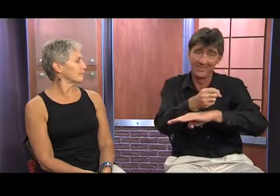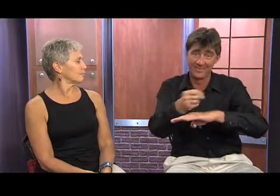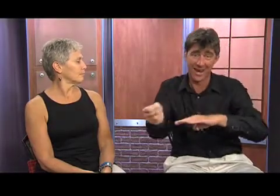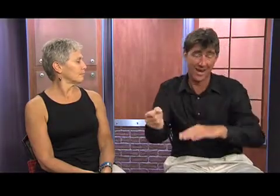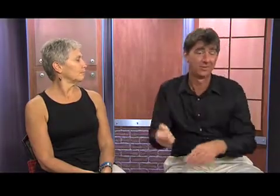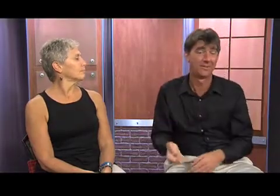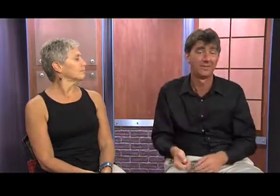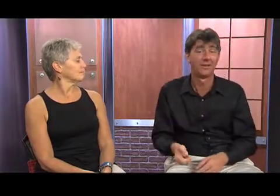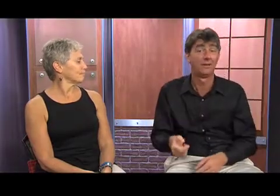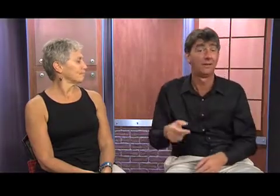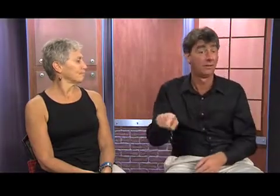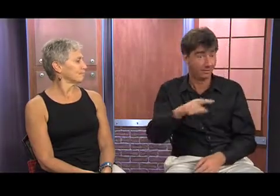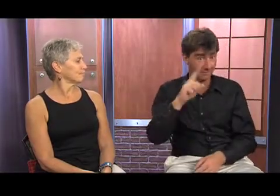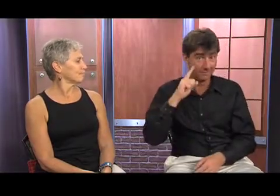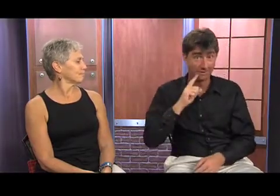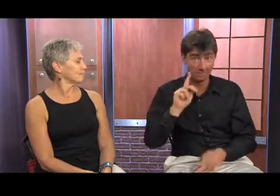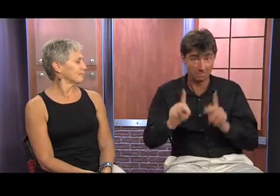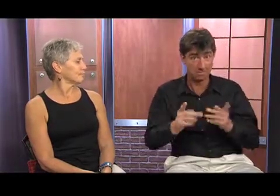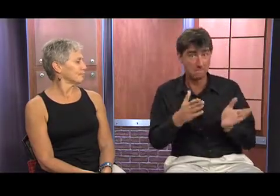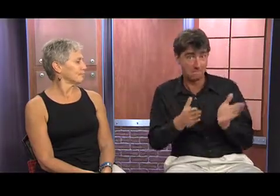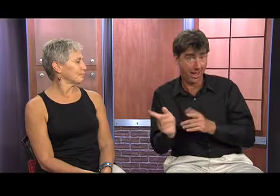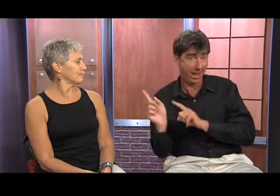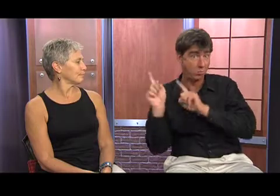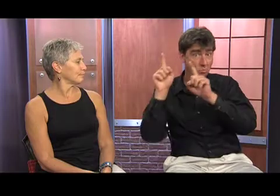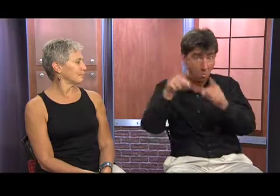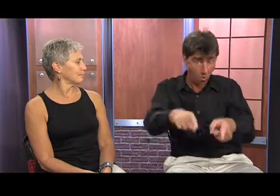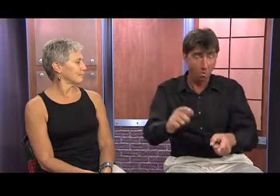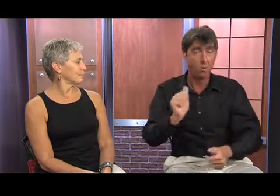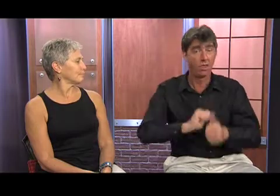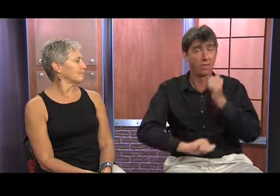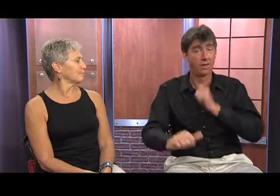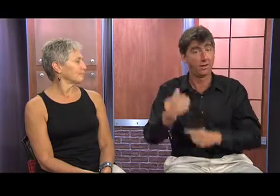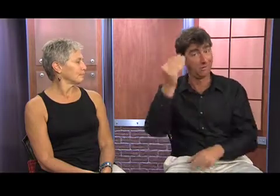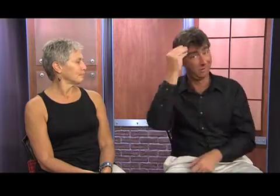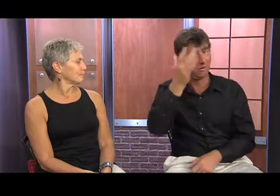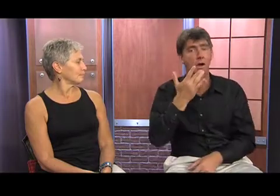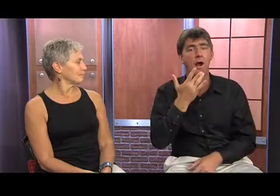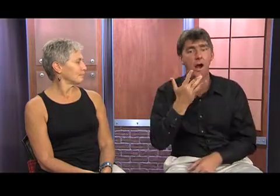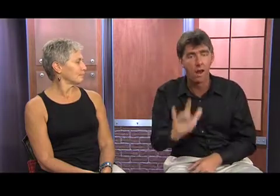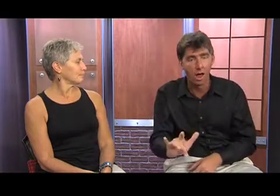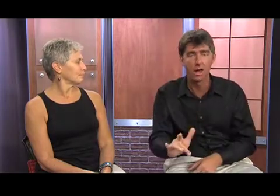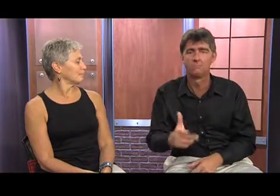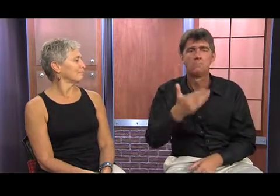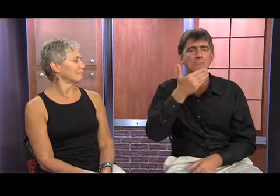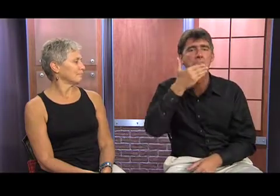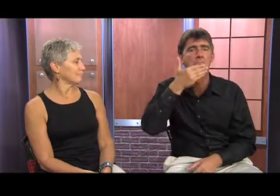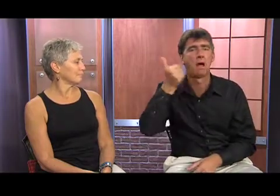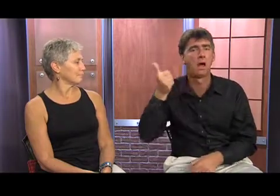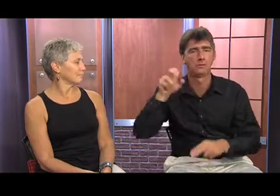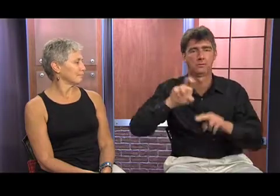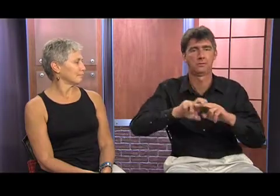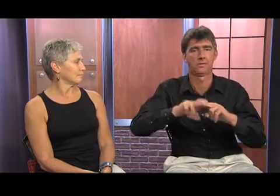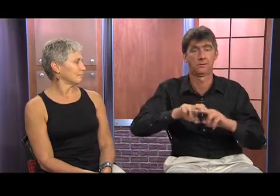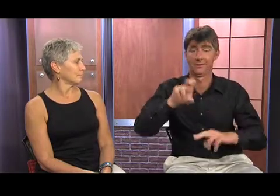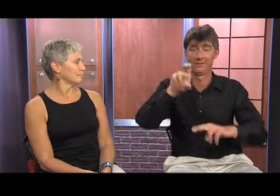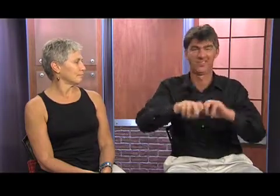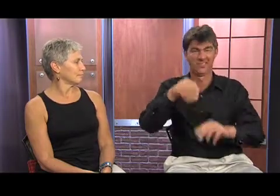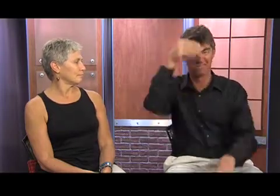So hence the need for the reserve section in the front, and for those patrons who plan on attending, they're going to be in for a real